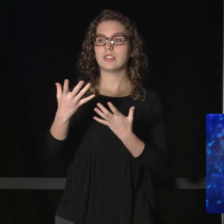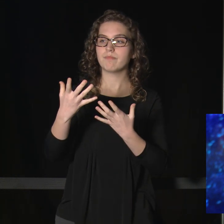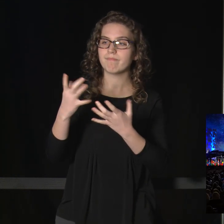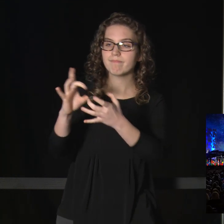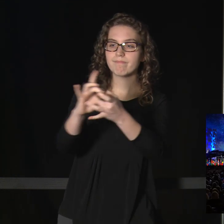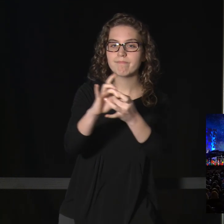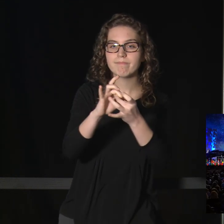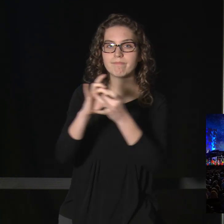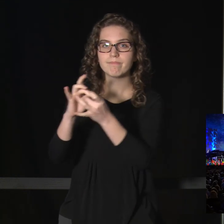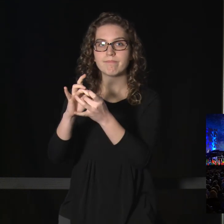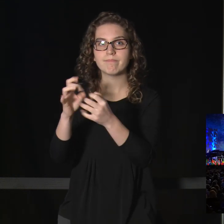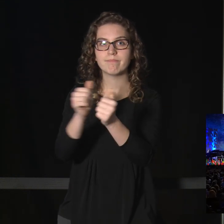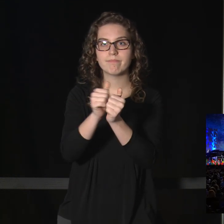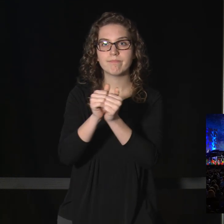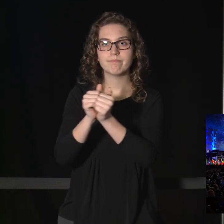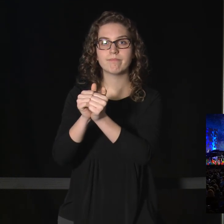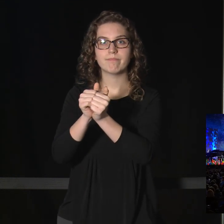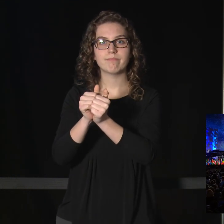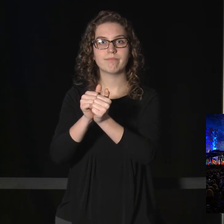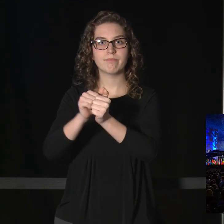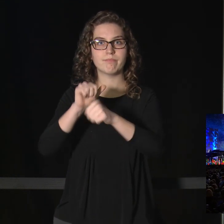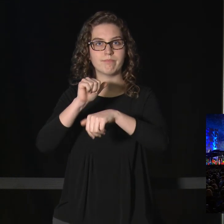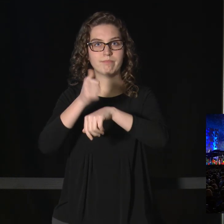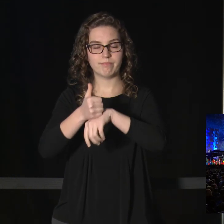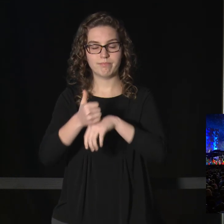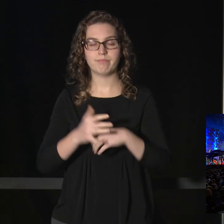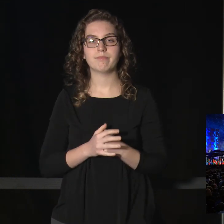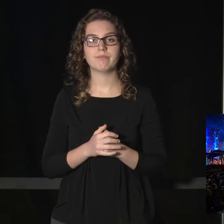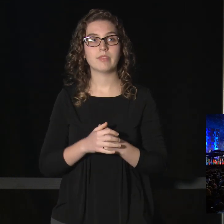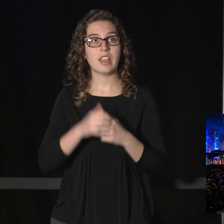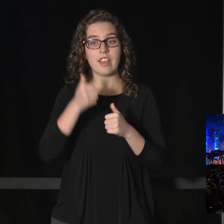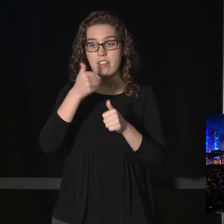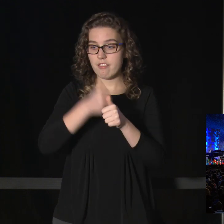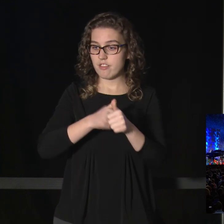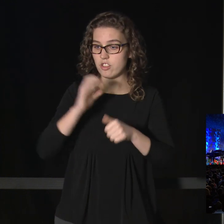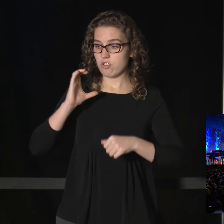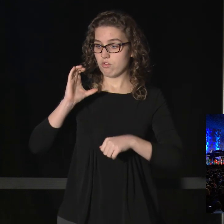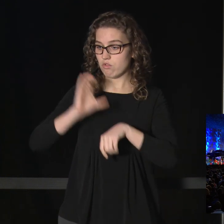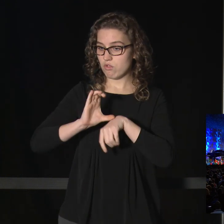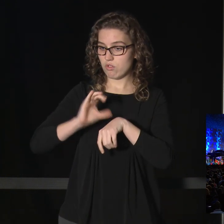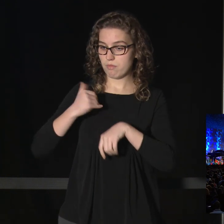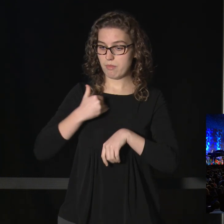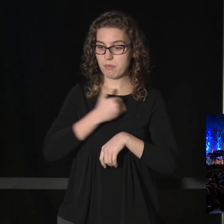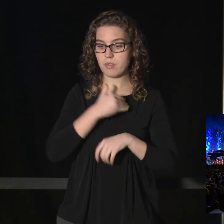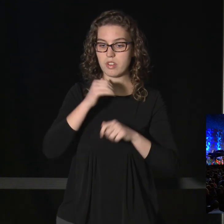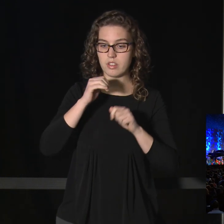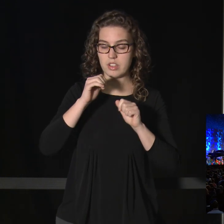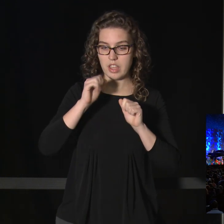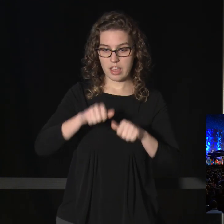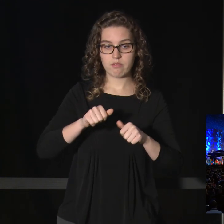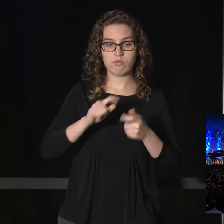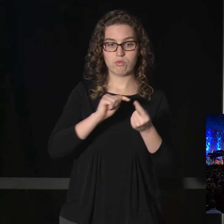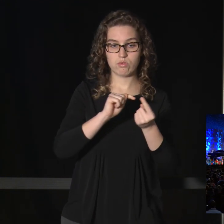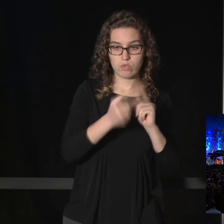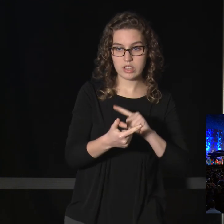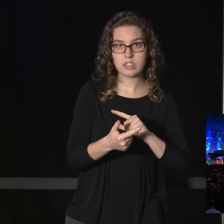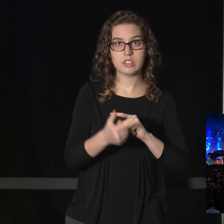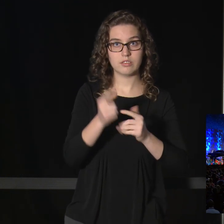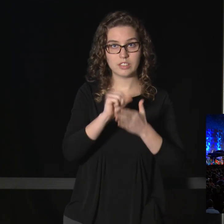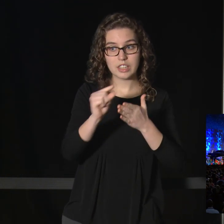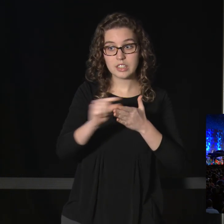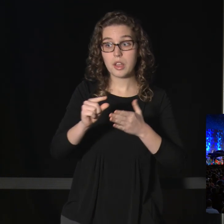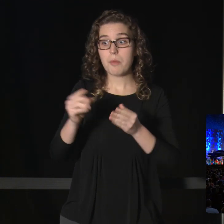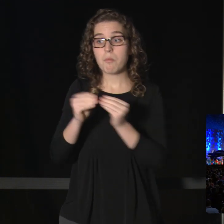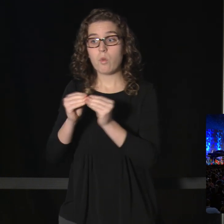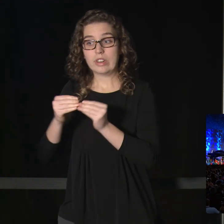Any given church member who speaks another language can translate a text, while more experienced translators can edit